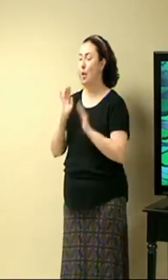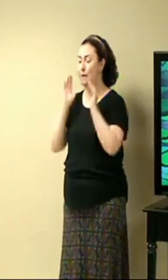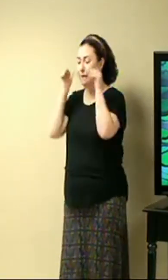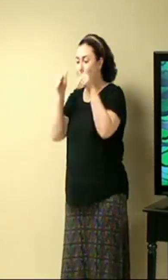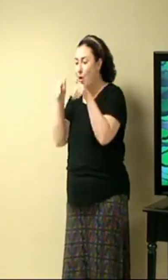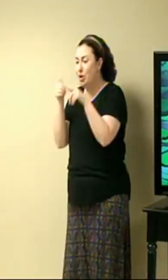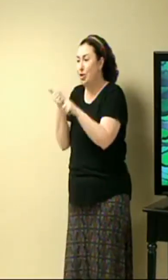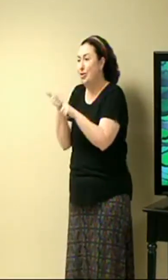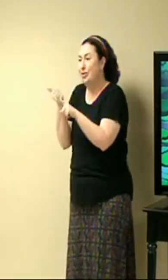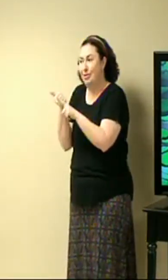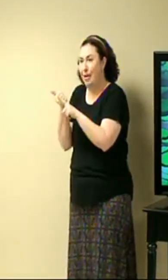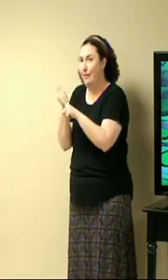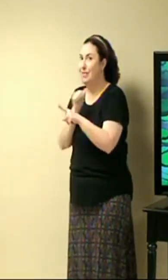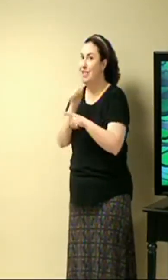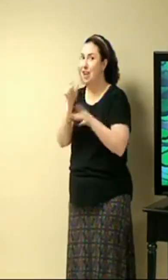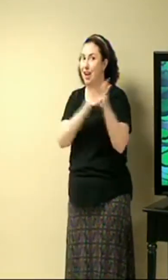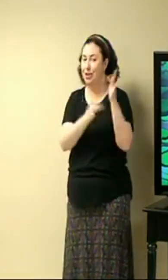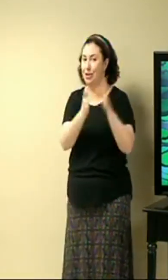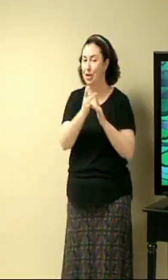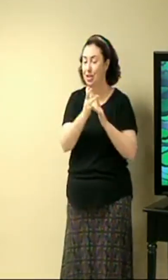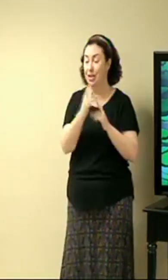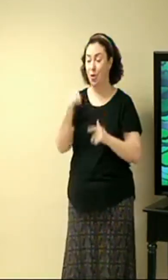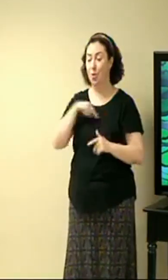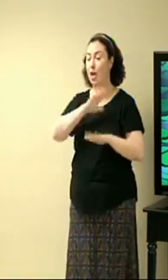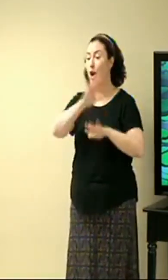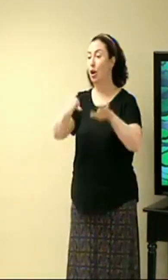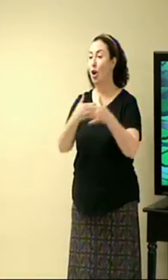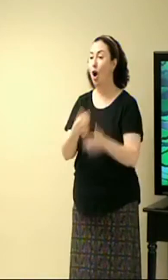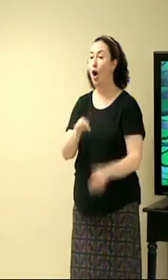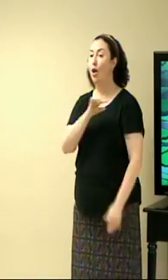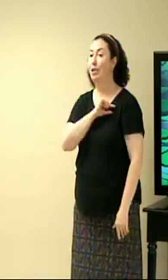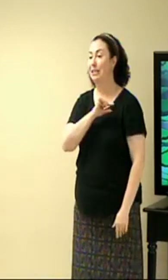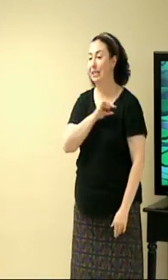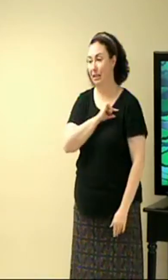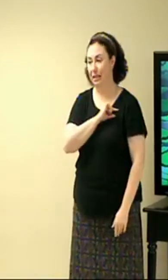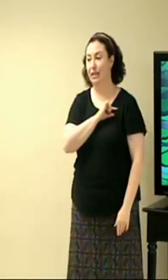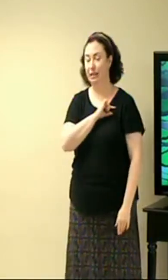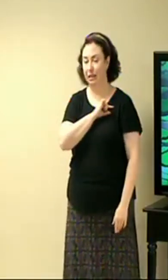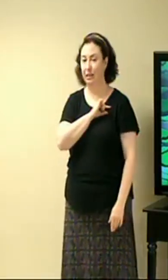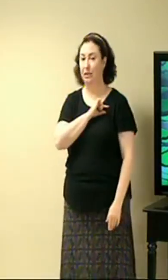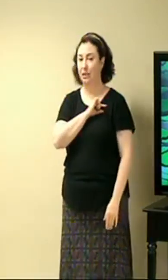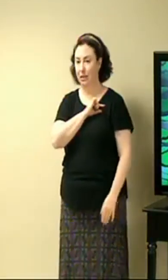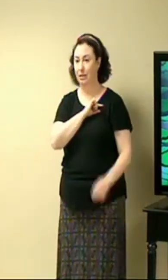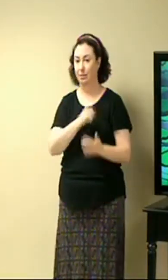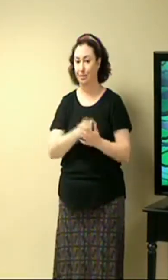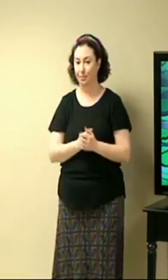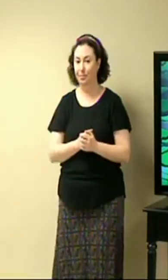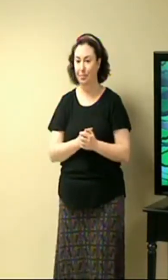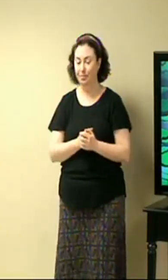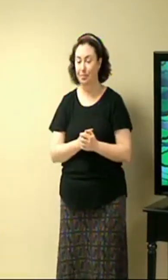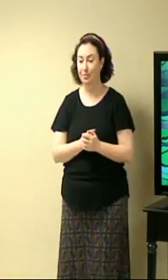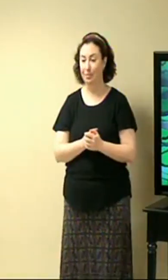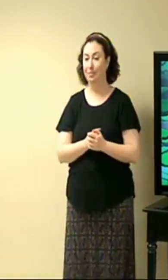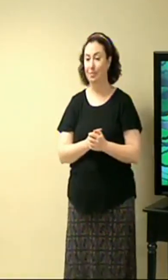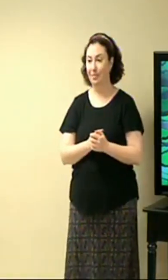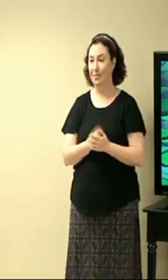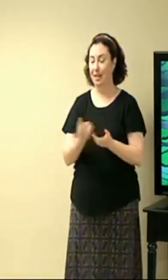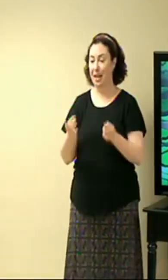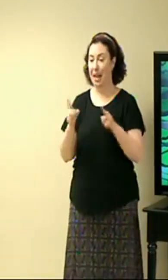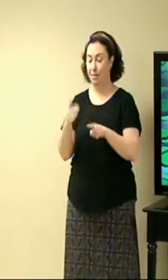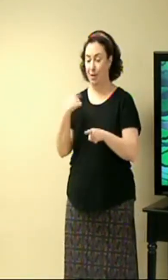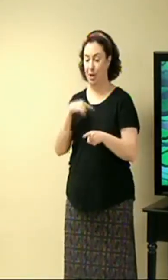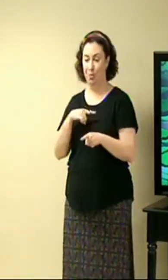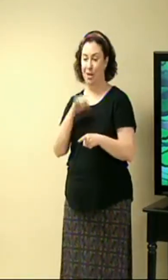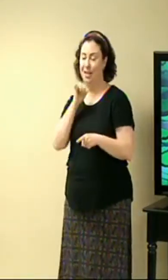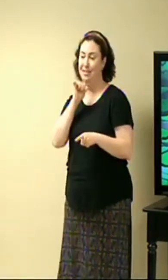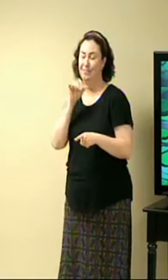thing all of us are guilty of for sure is consumerism, but maybe God has spoken about the God of control, that when you lose control, you get anxious and